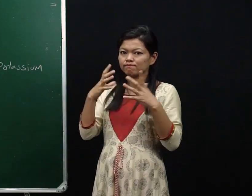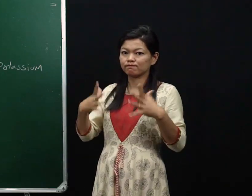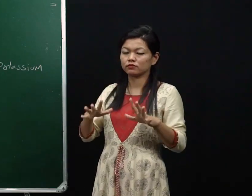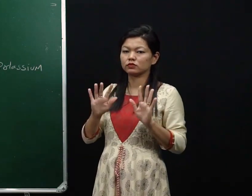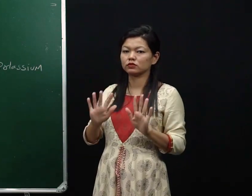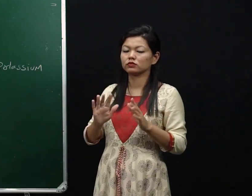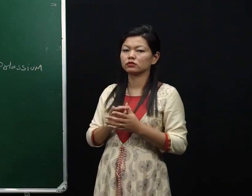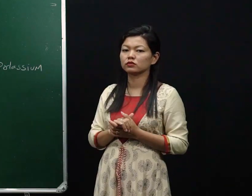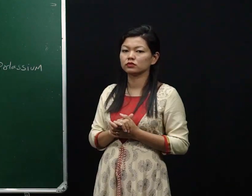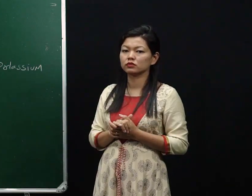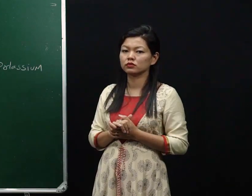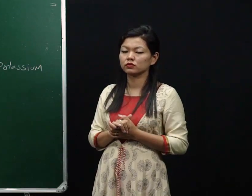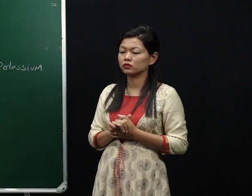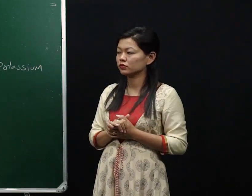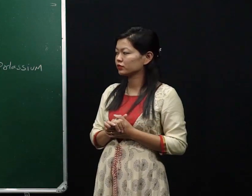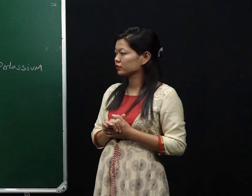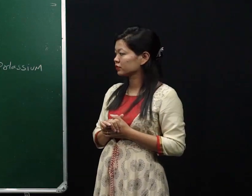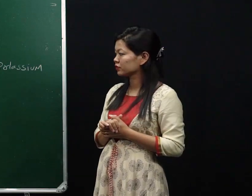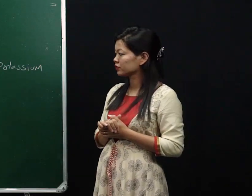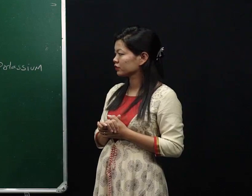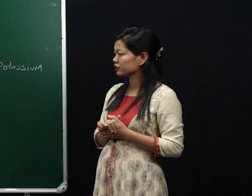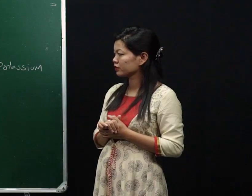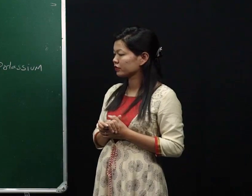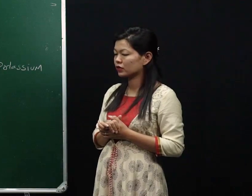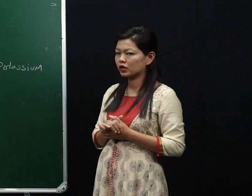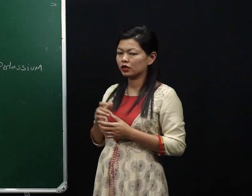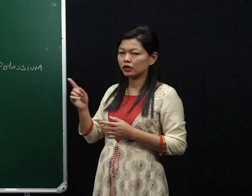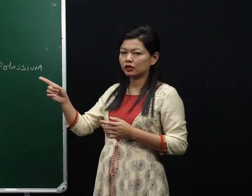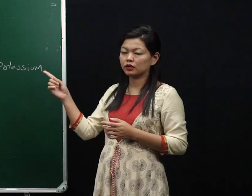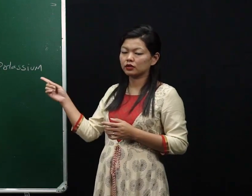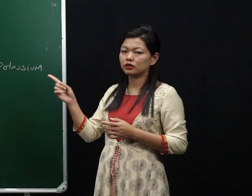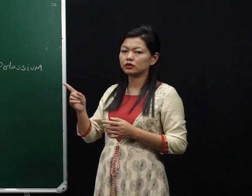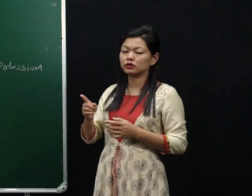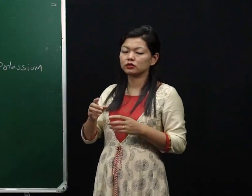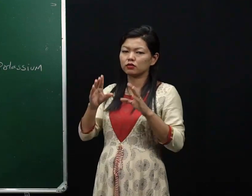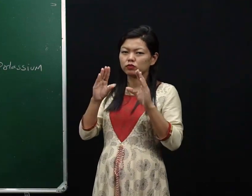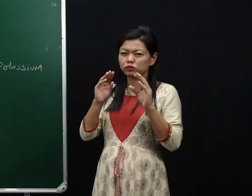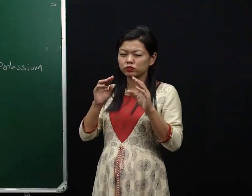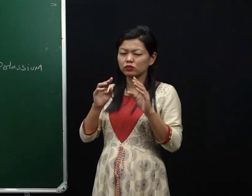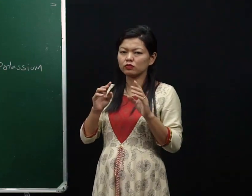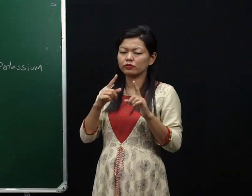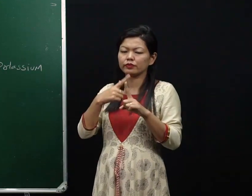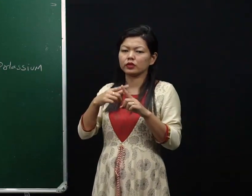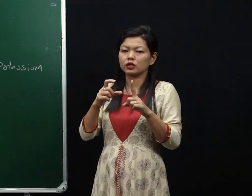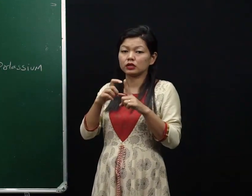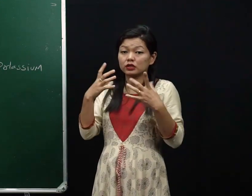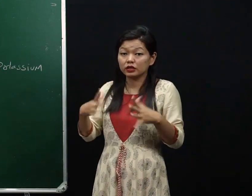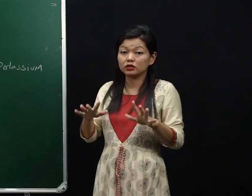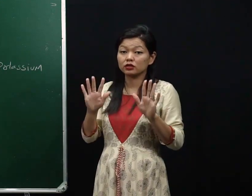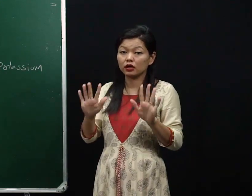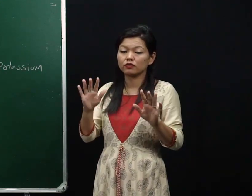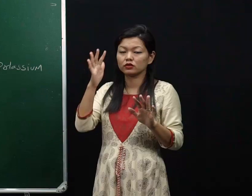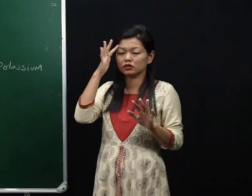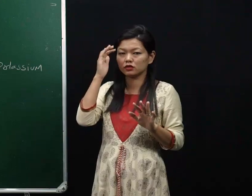harmful. Clear? So this type of exception you have to remember, because generally we are classifying metals are hard